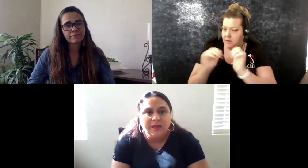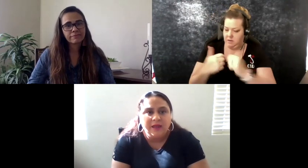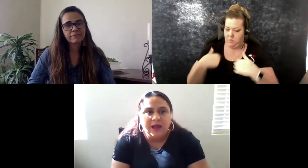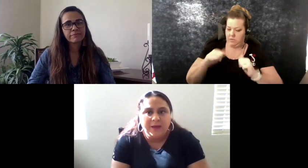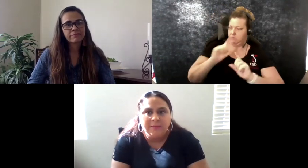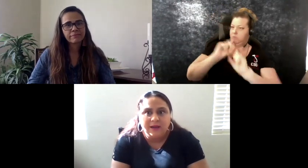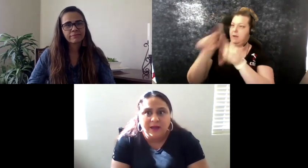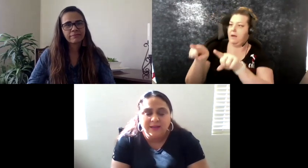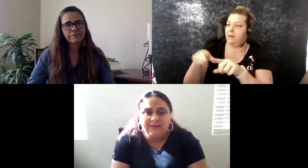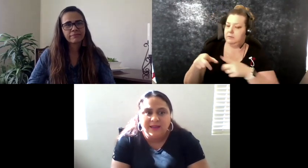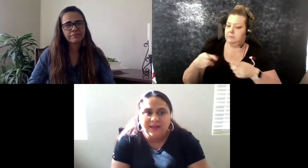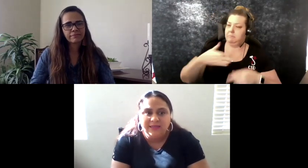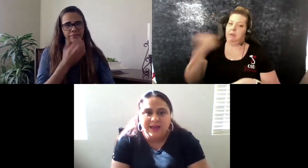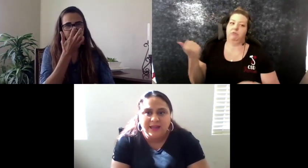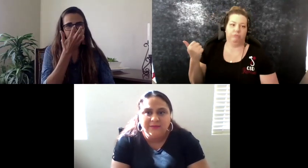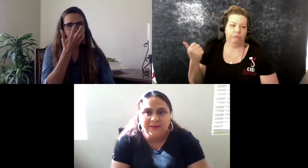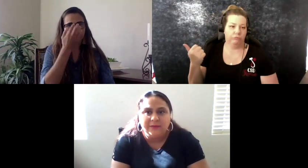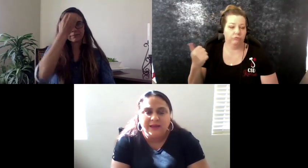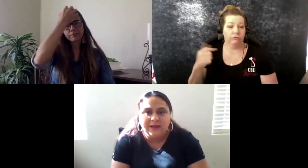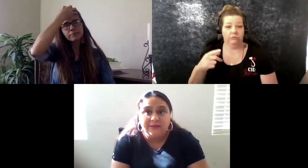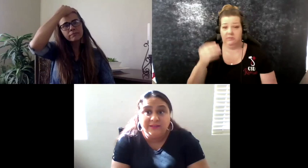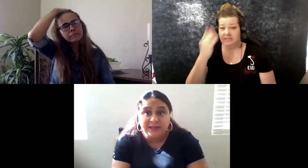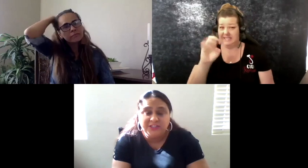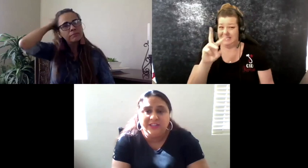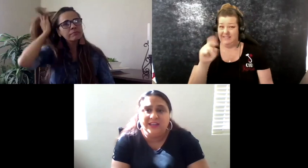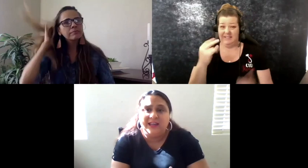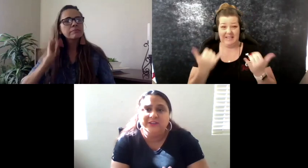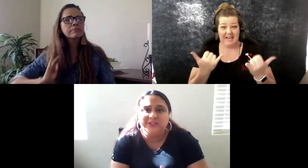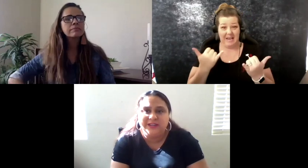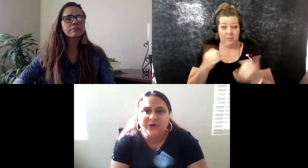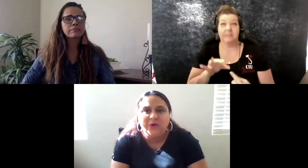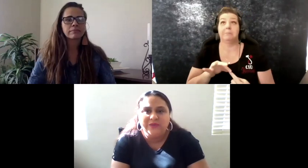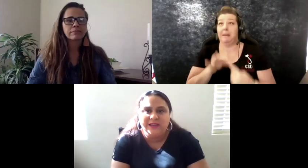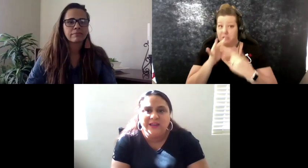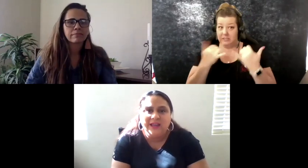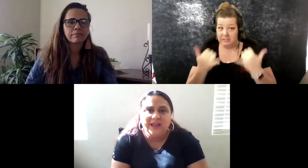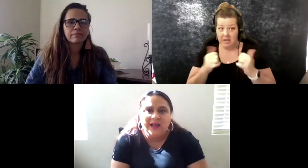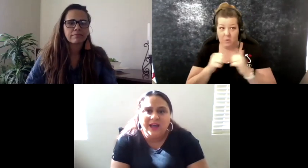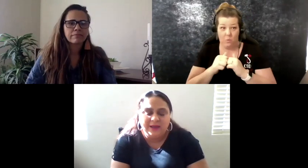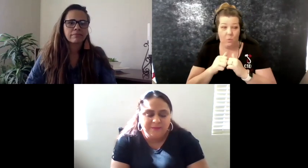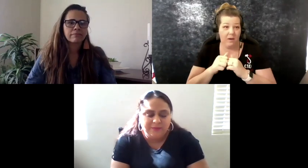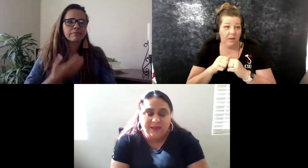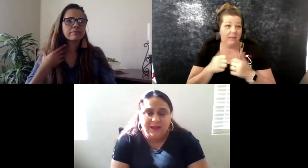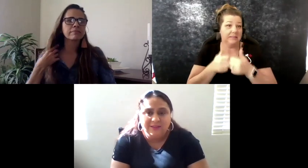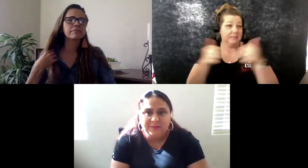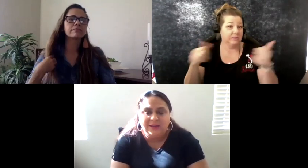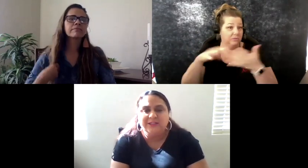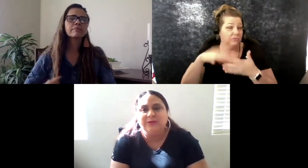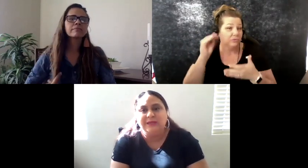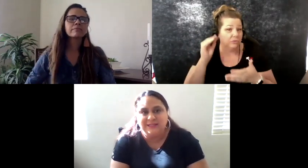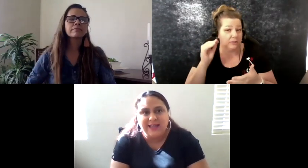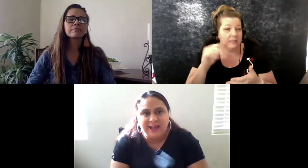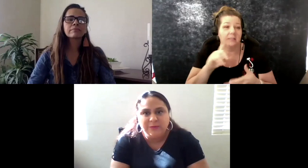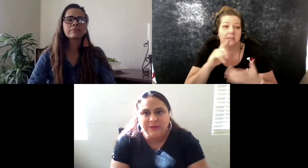them. And I can say that even right now, especially now during COVID, it has been